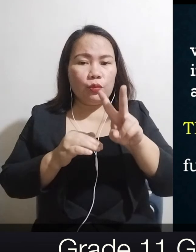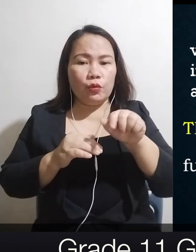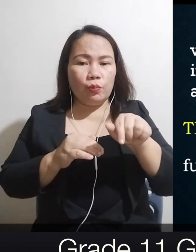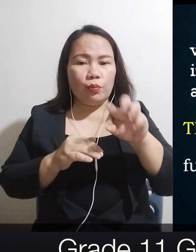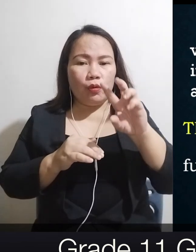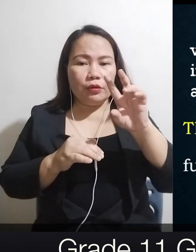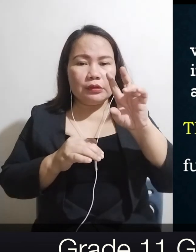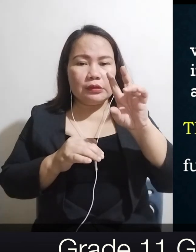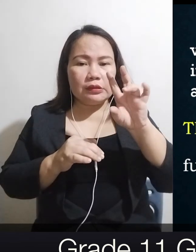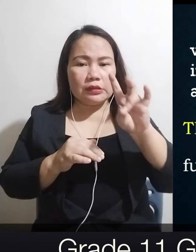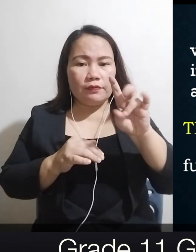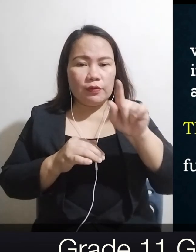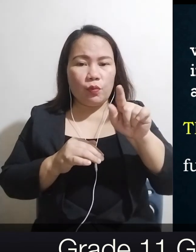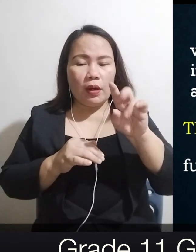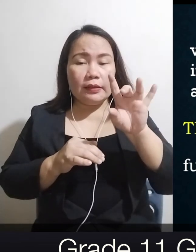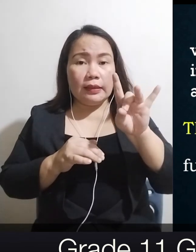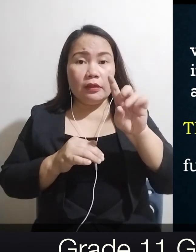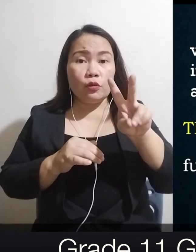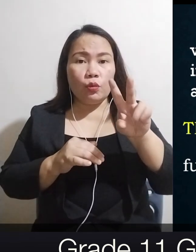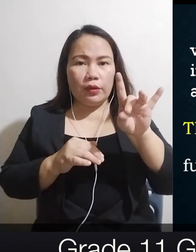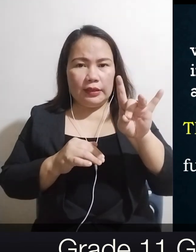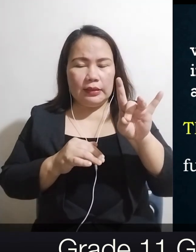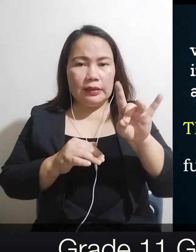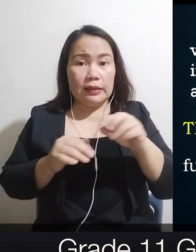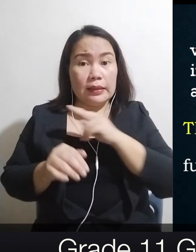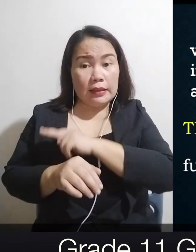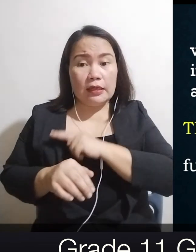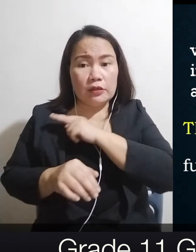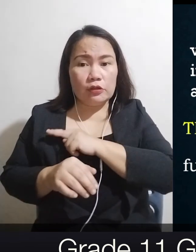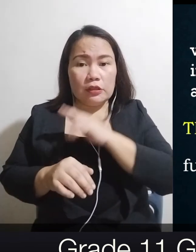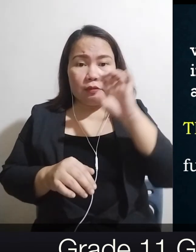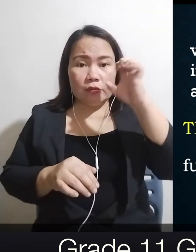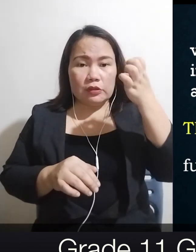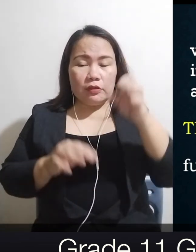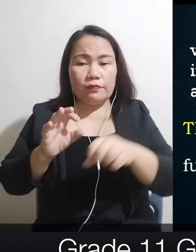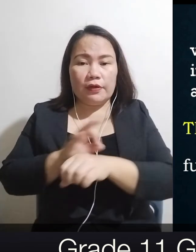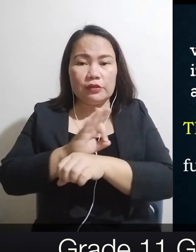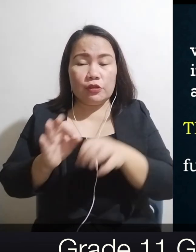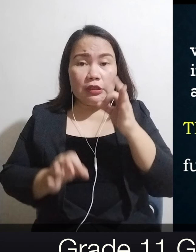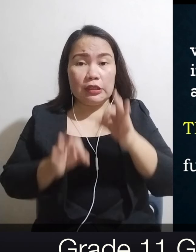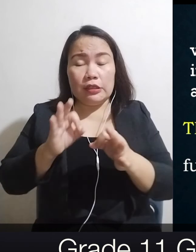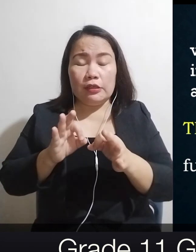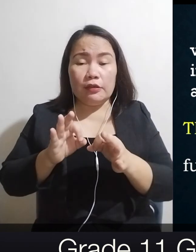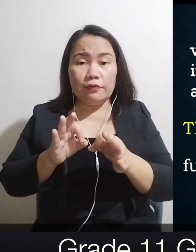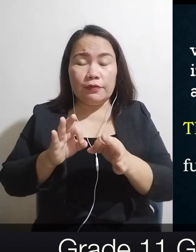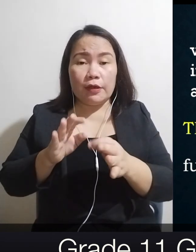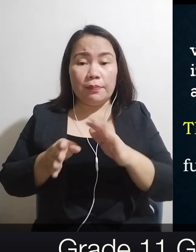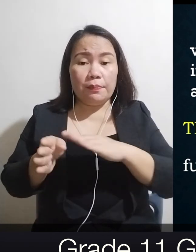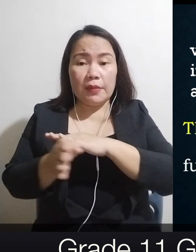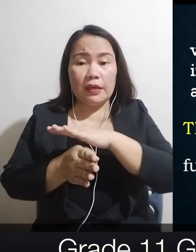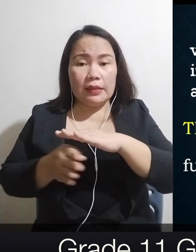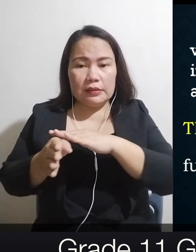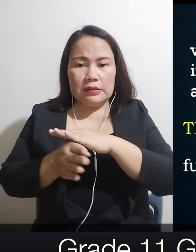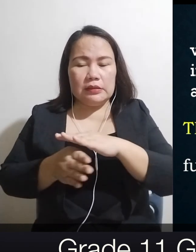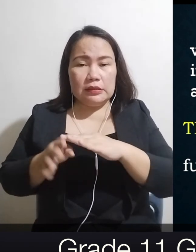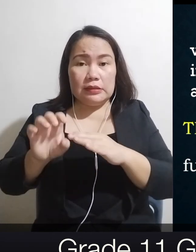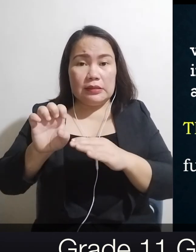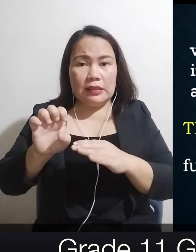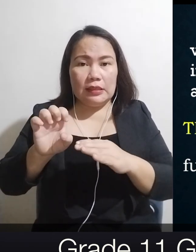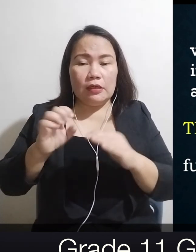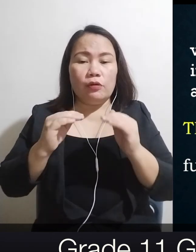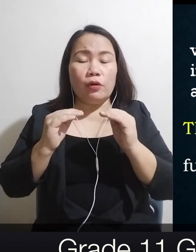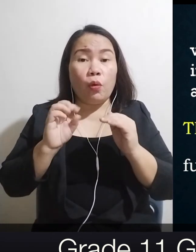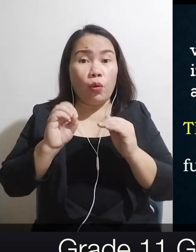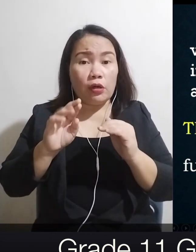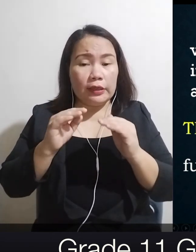2.71828. So yan yung tinatawag nating natural exponential function. Kapag yung base natin ay e, or